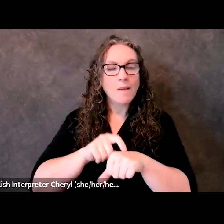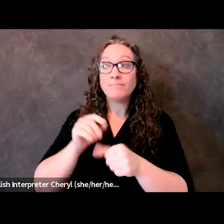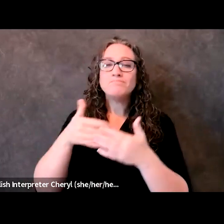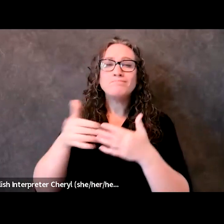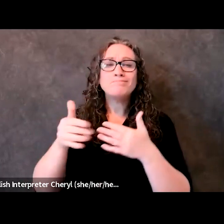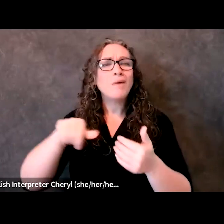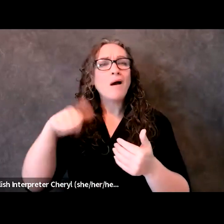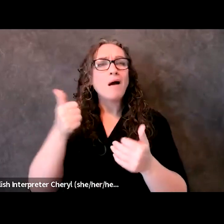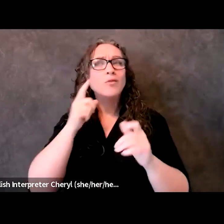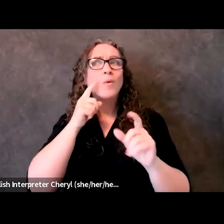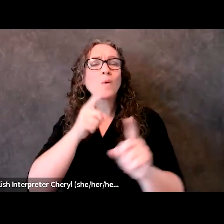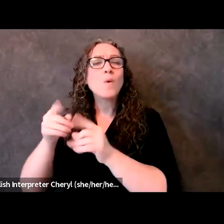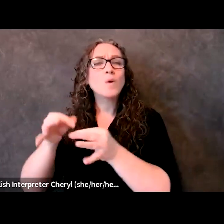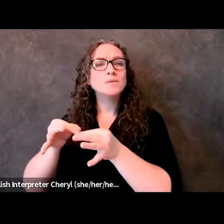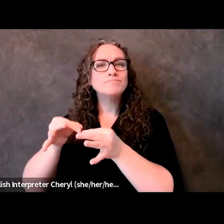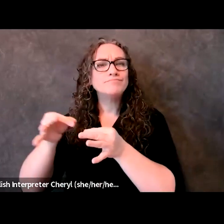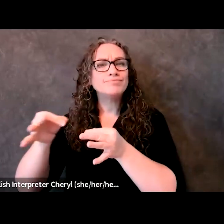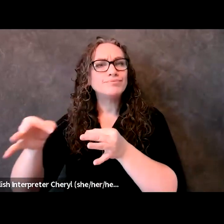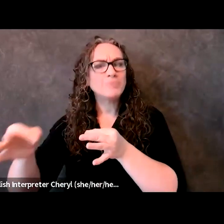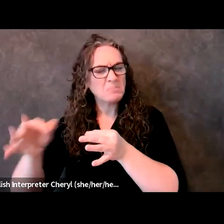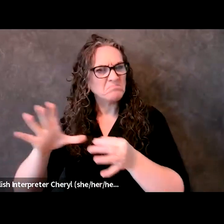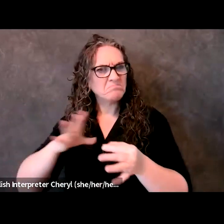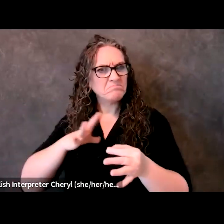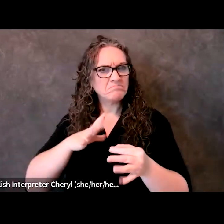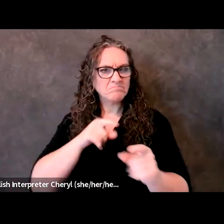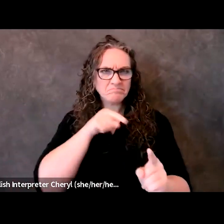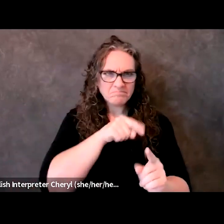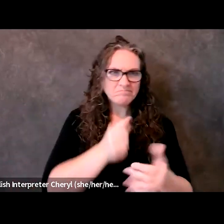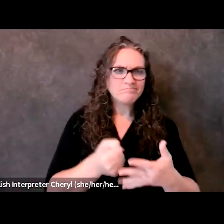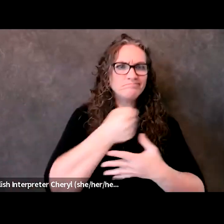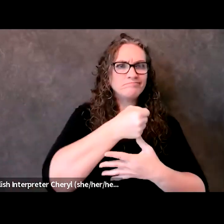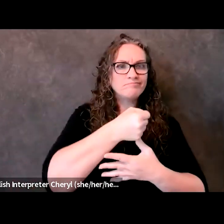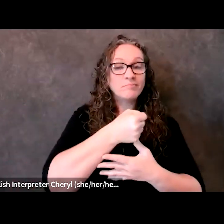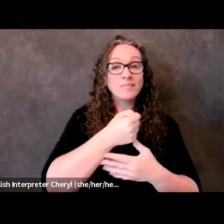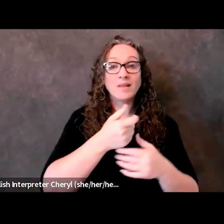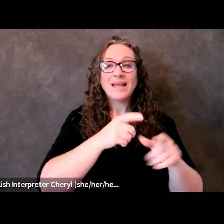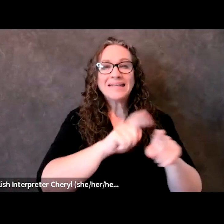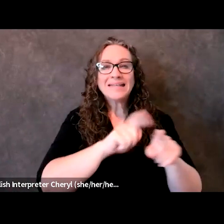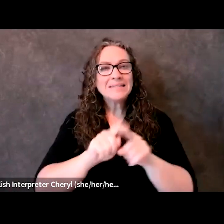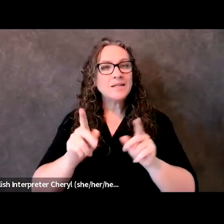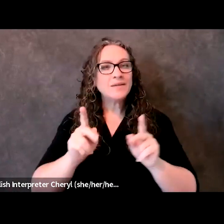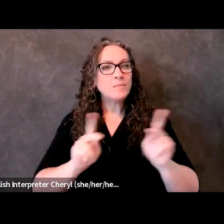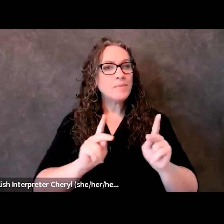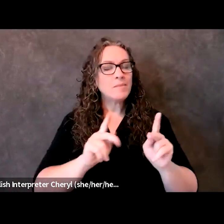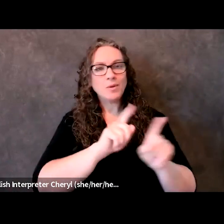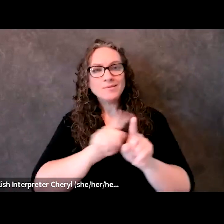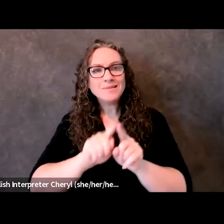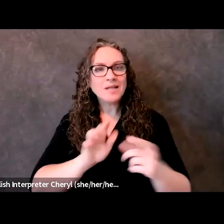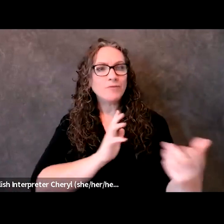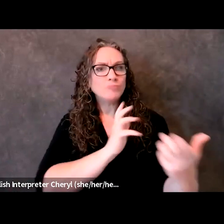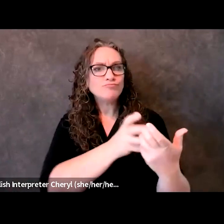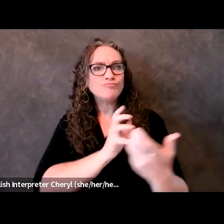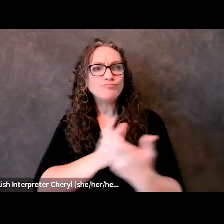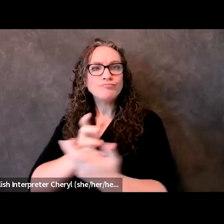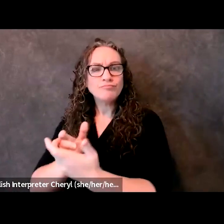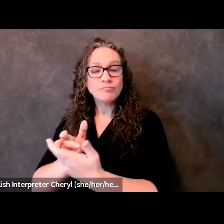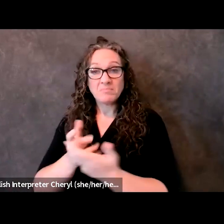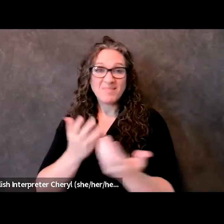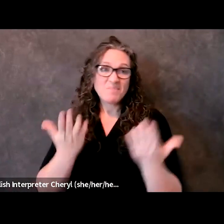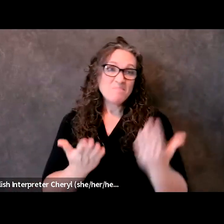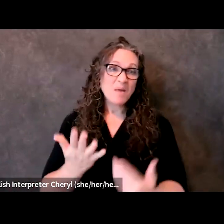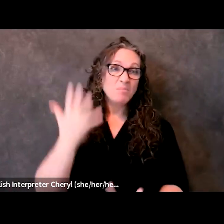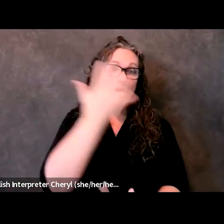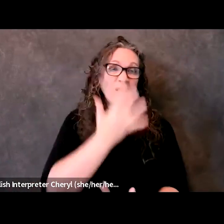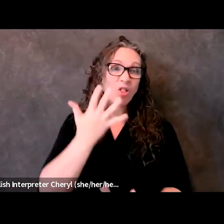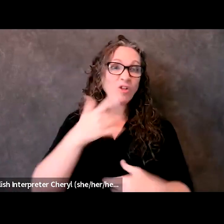that everyone exists in spaces in different ways, and how someone can best engage and listen might look different than how